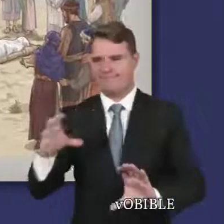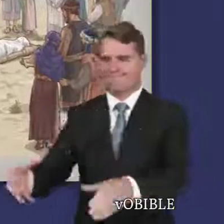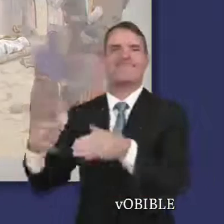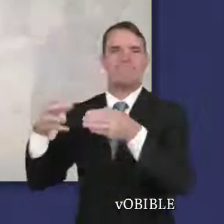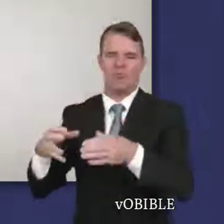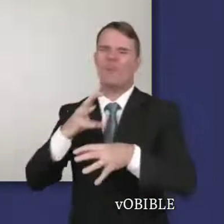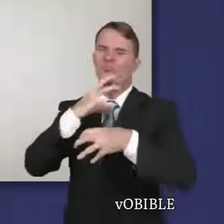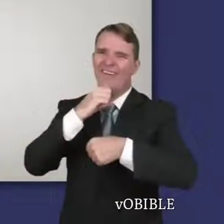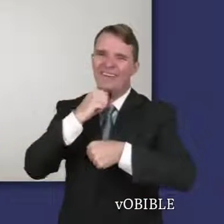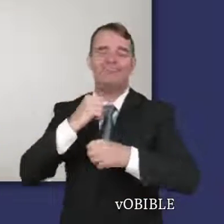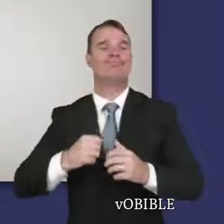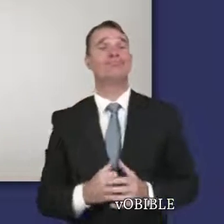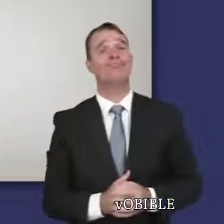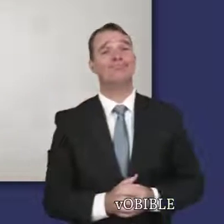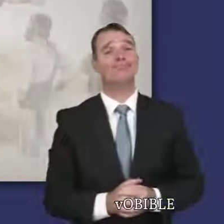Israel mourns.